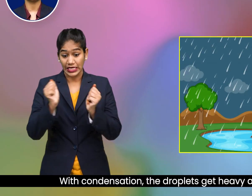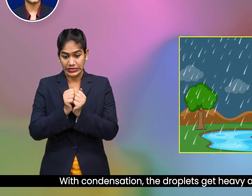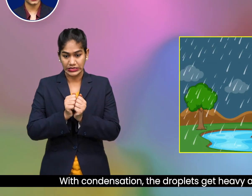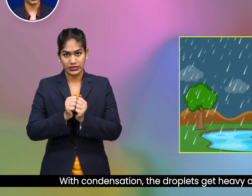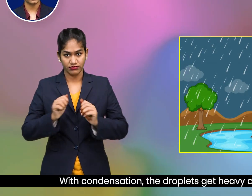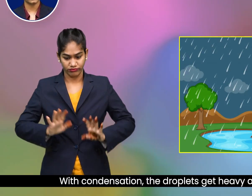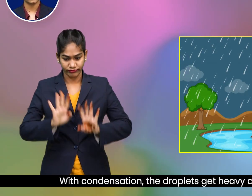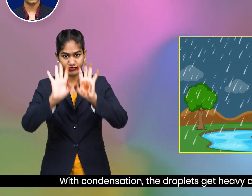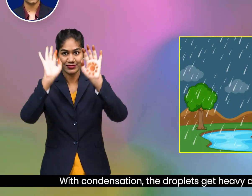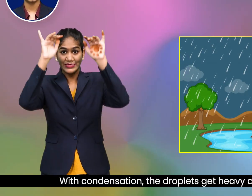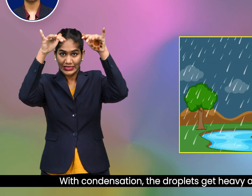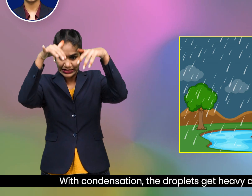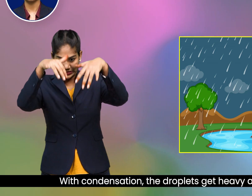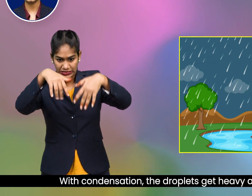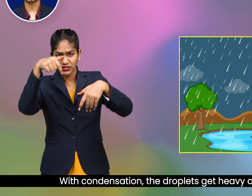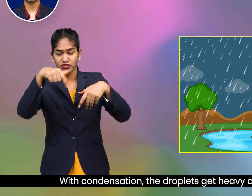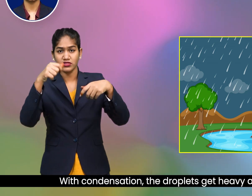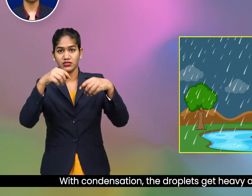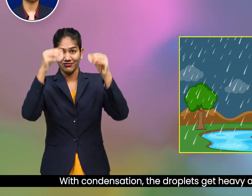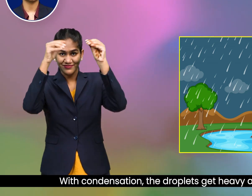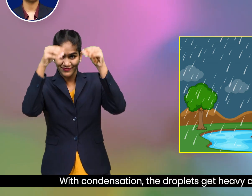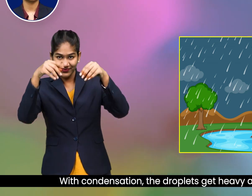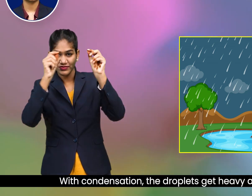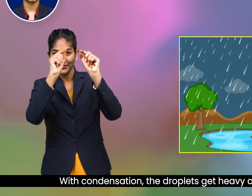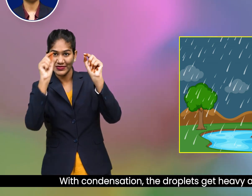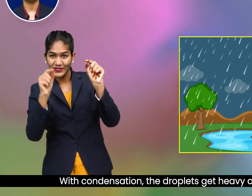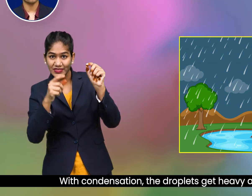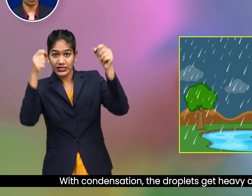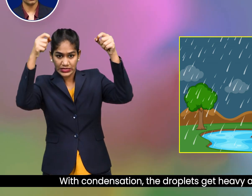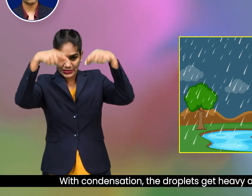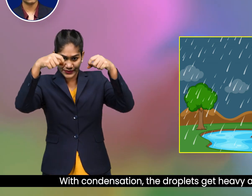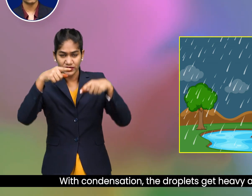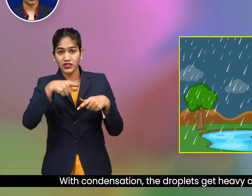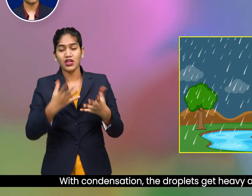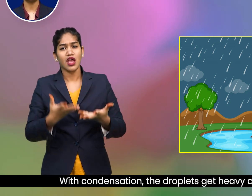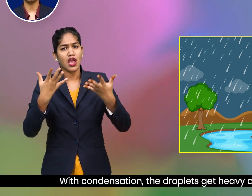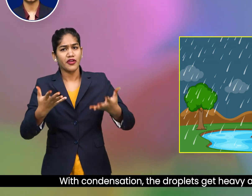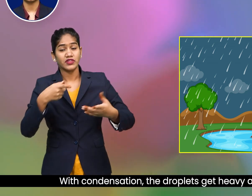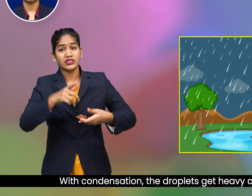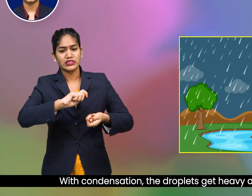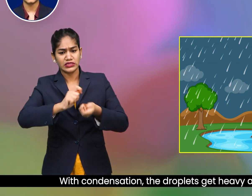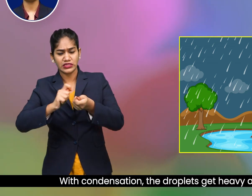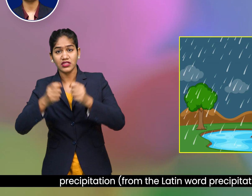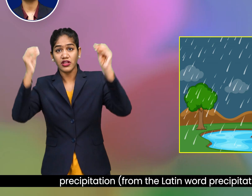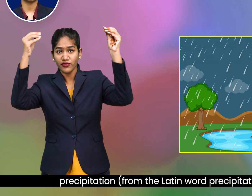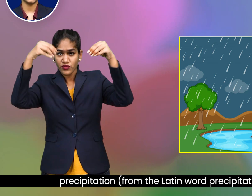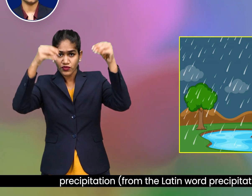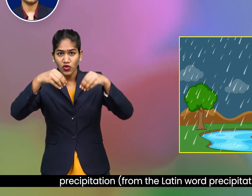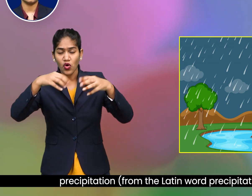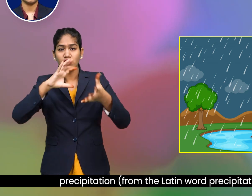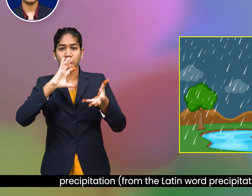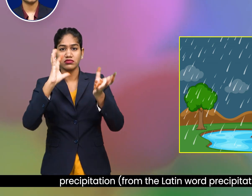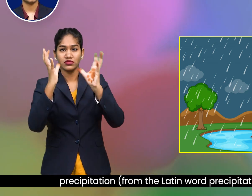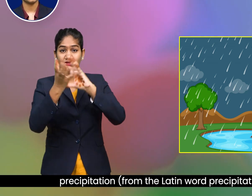With condensation, the droplets get heavy and fall on earth as